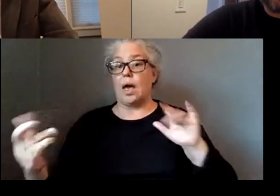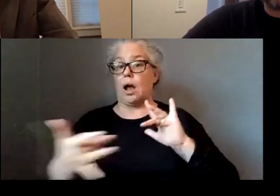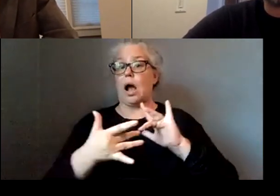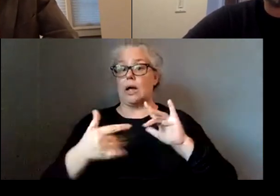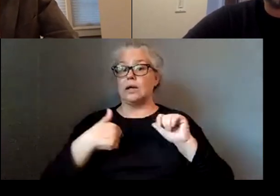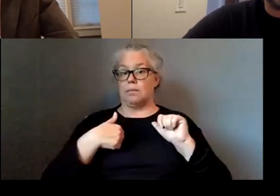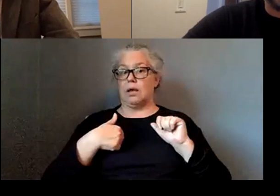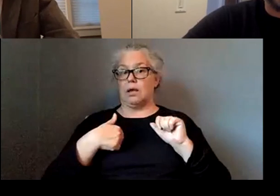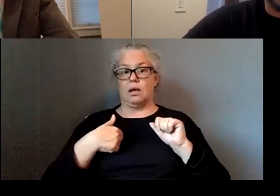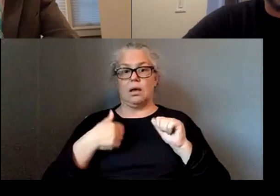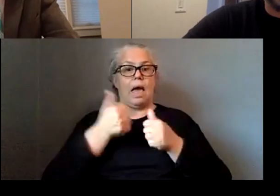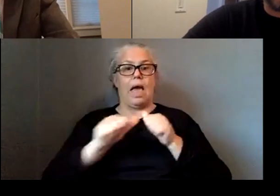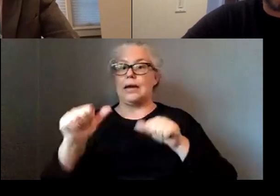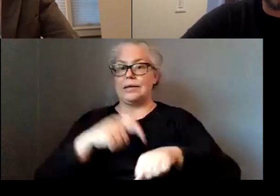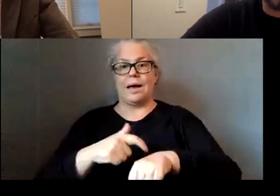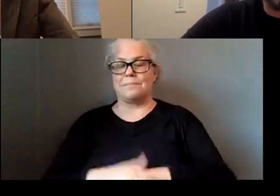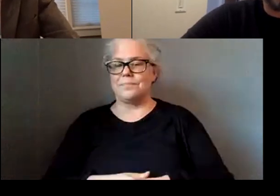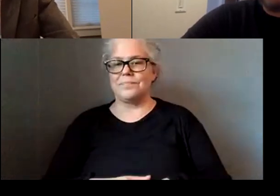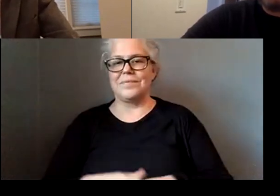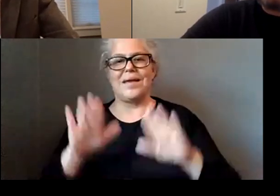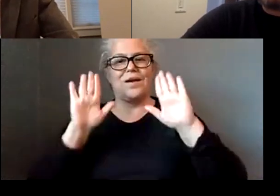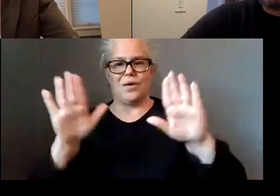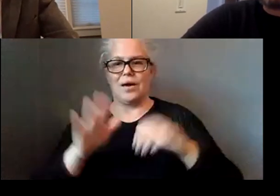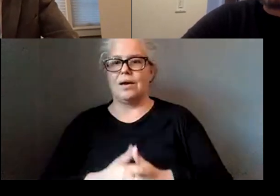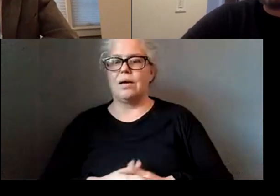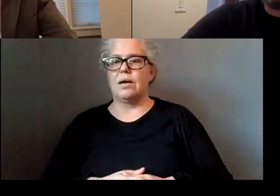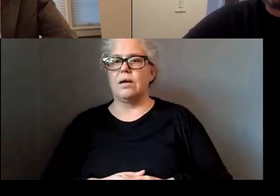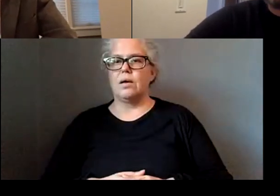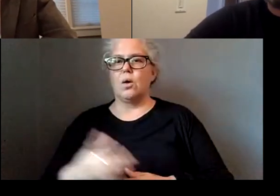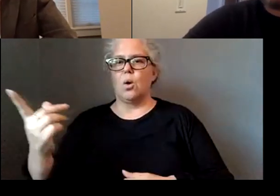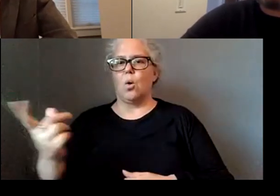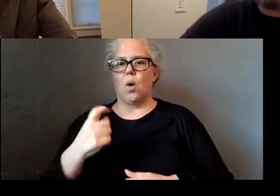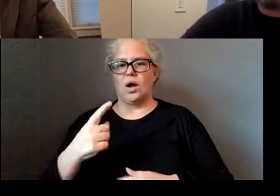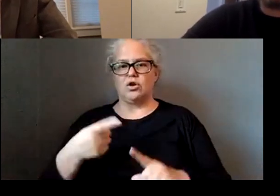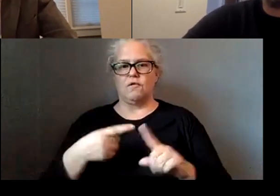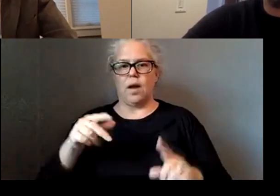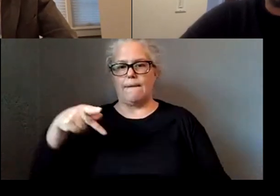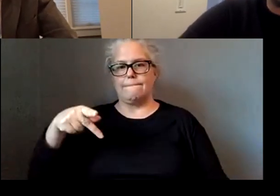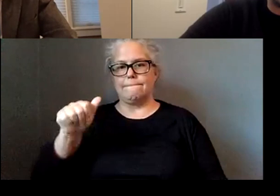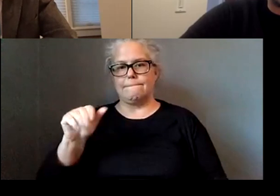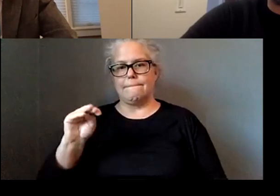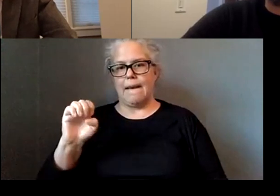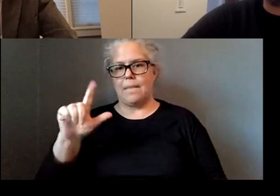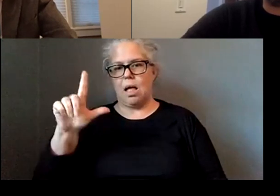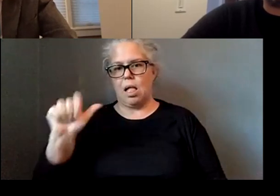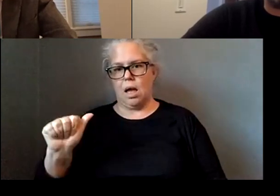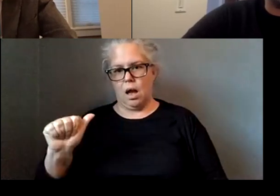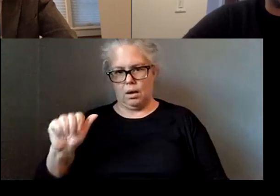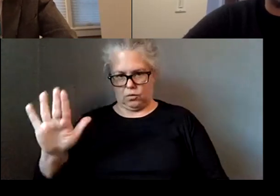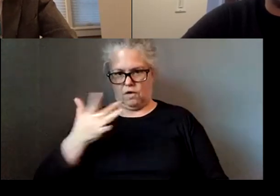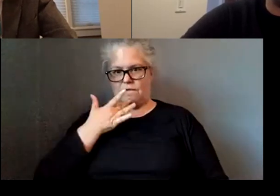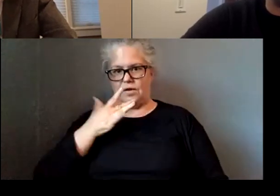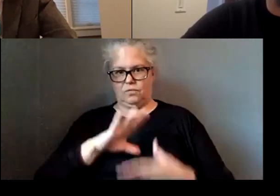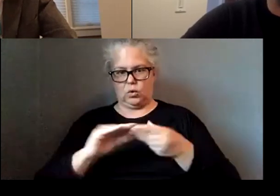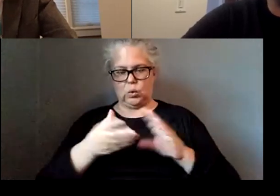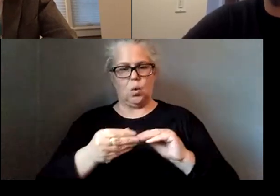at all and at any time. Excellent. Question from Pamela. What's your favorite anecdote that didn't make